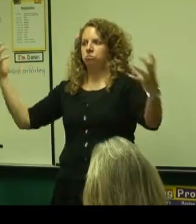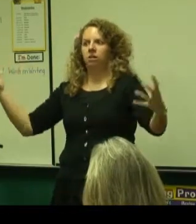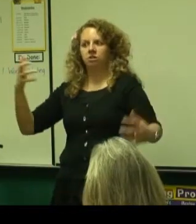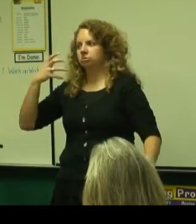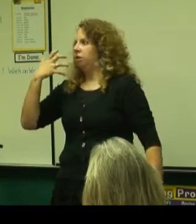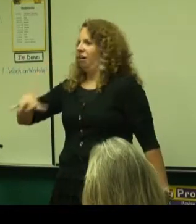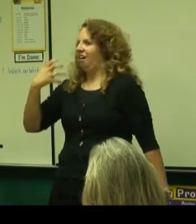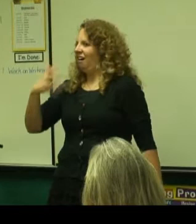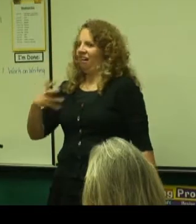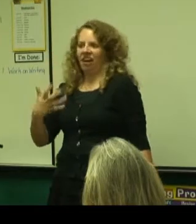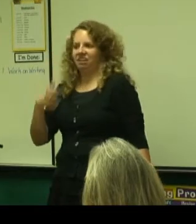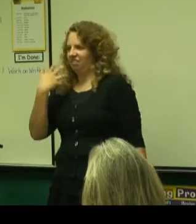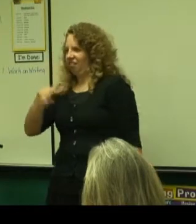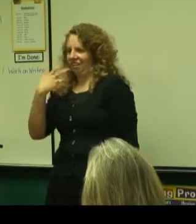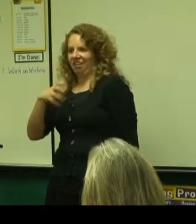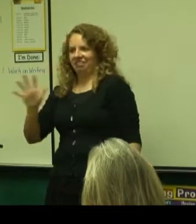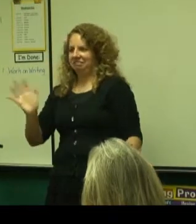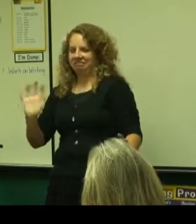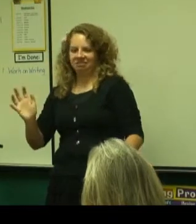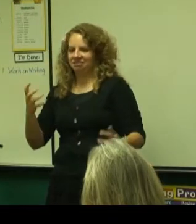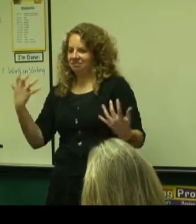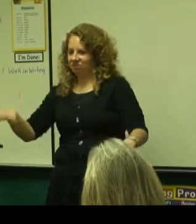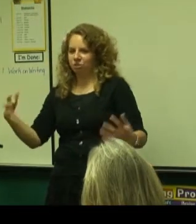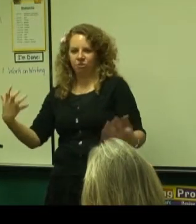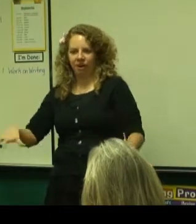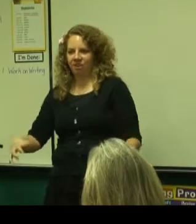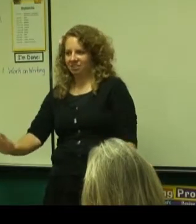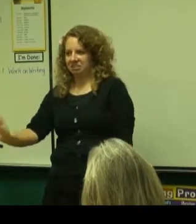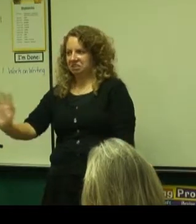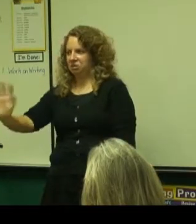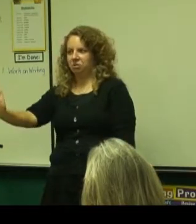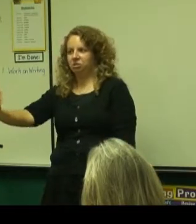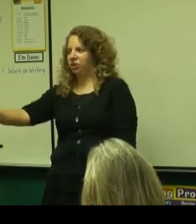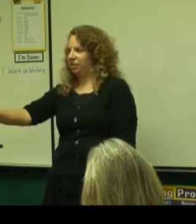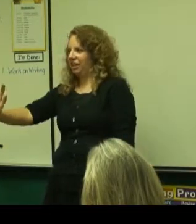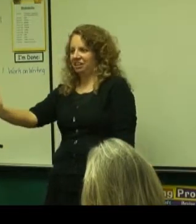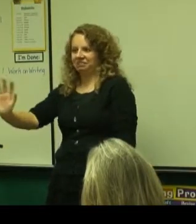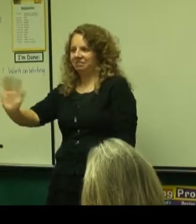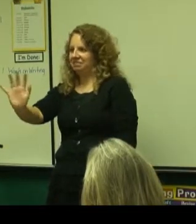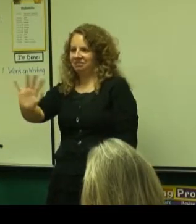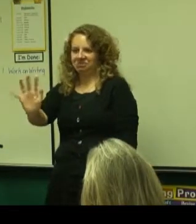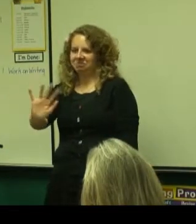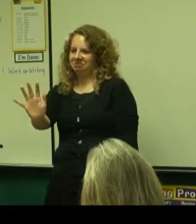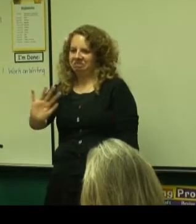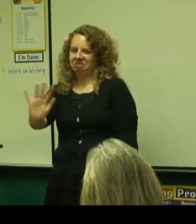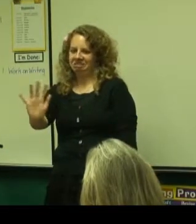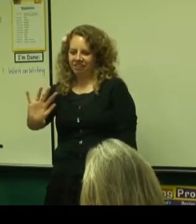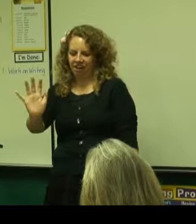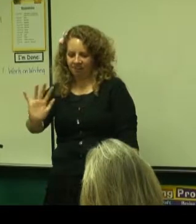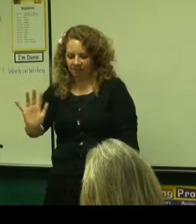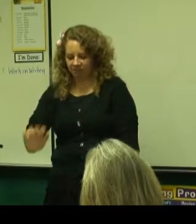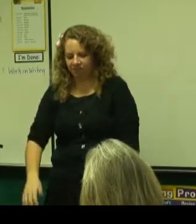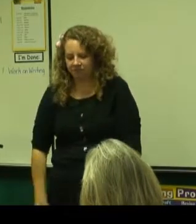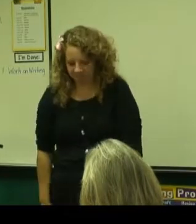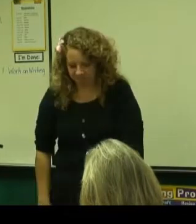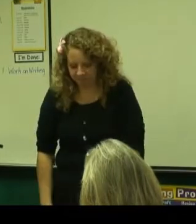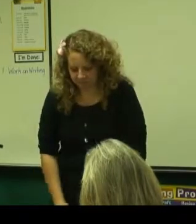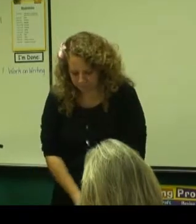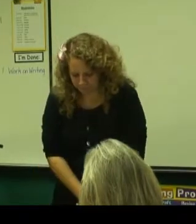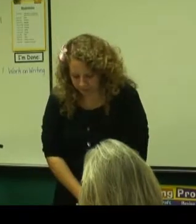much. Ooh, hot. Ooh, too hot. It's like no. Like, don't. Ooh, careful.